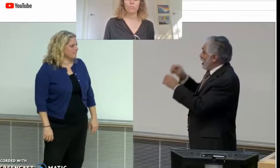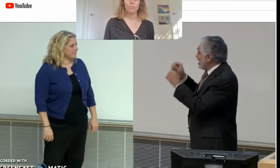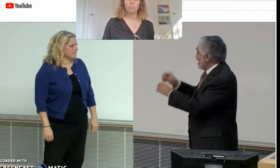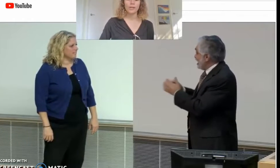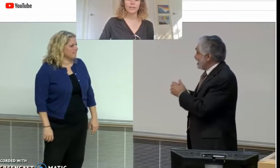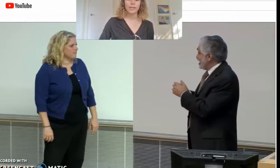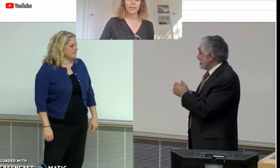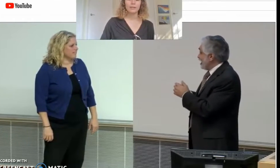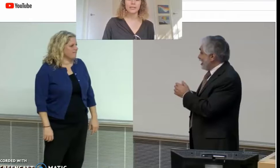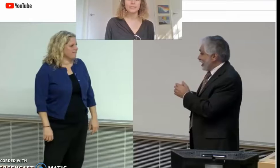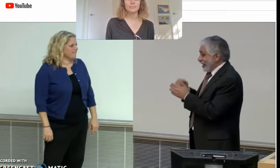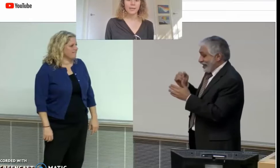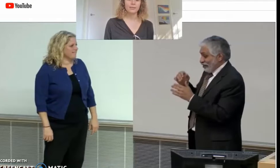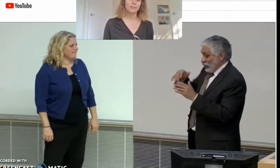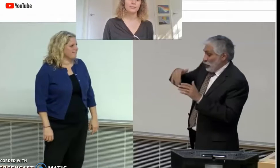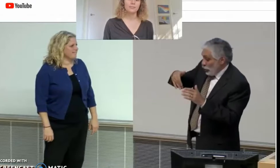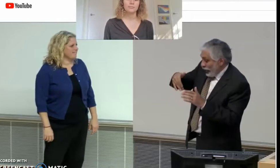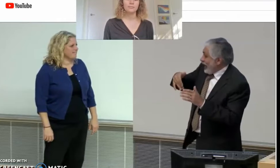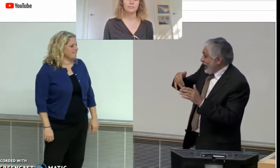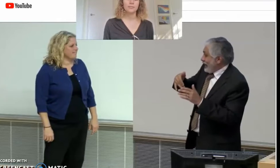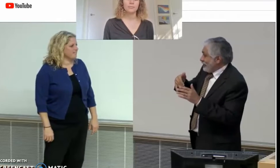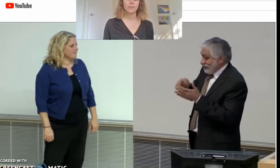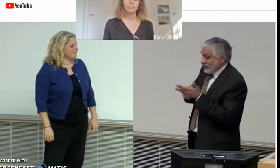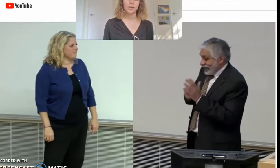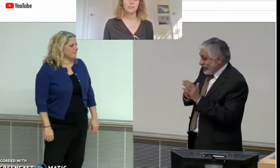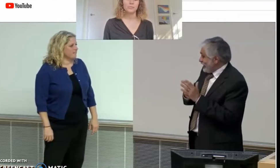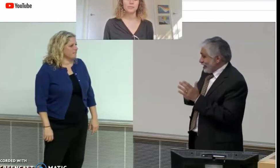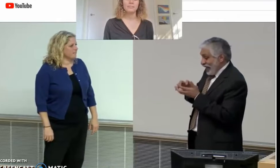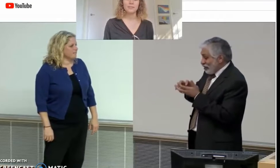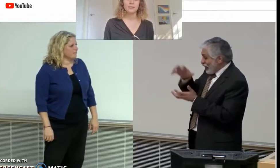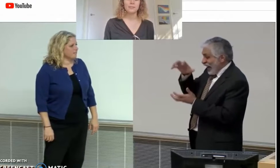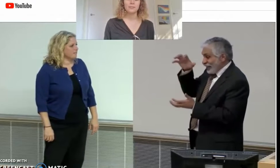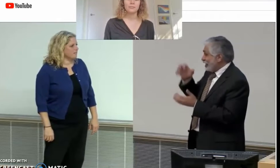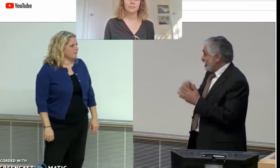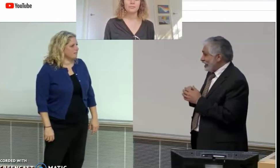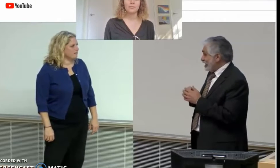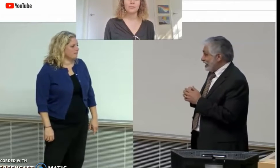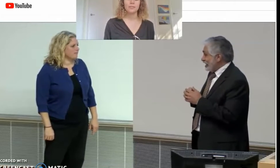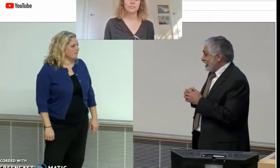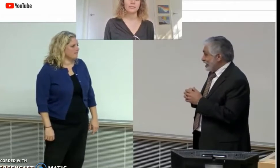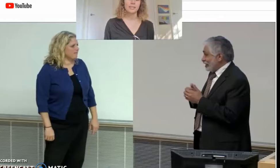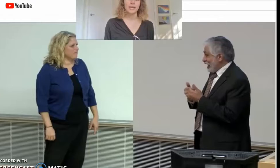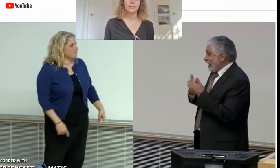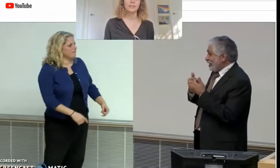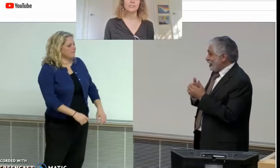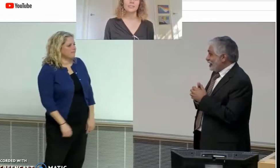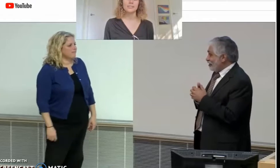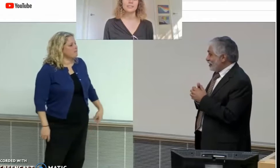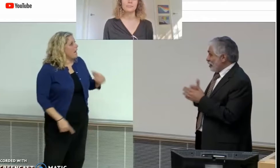the brain can expand and become knowledgeable. Even if there's a delay, it can still